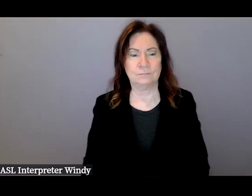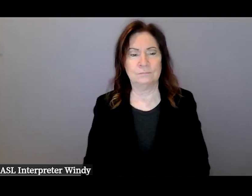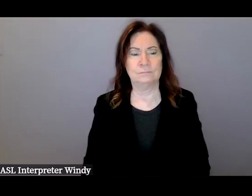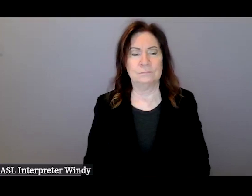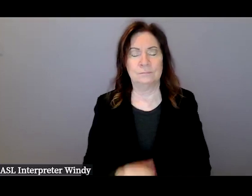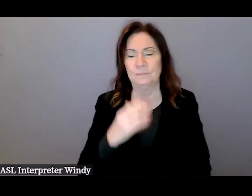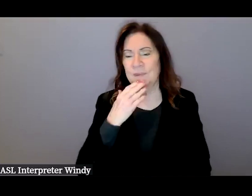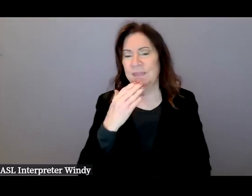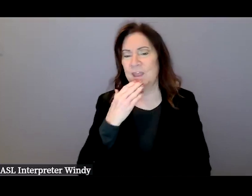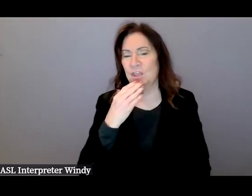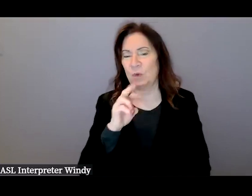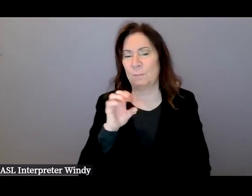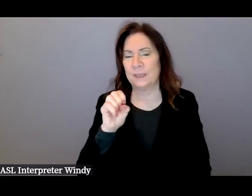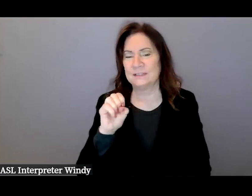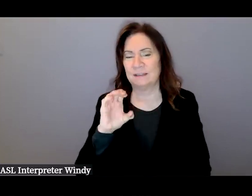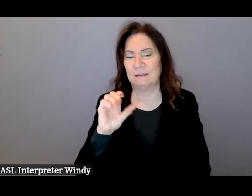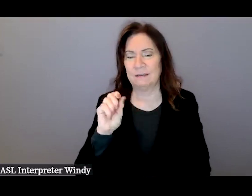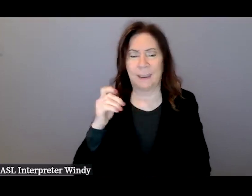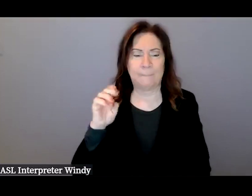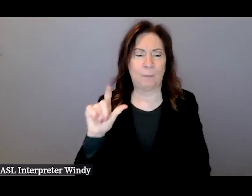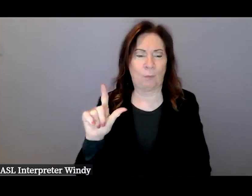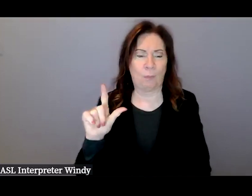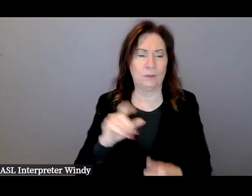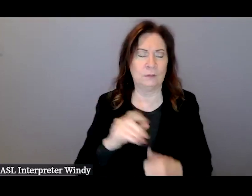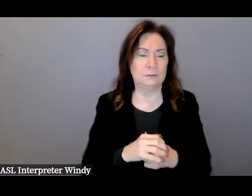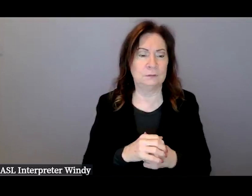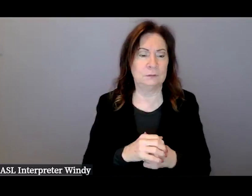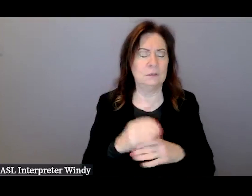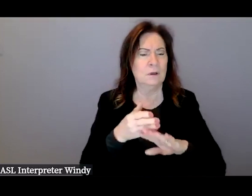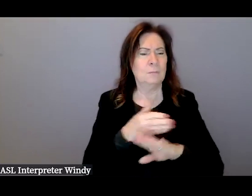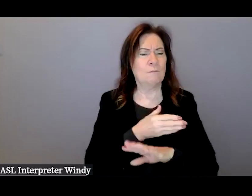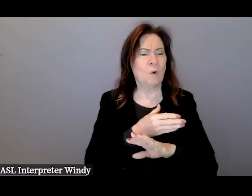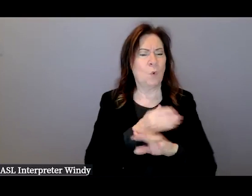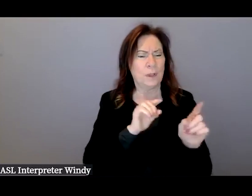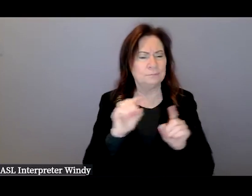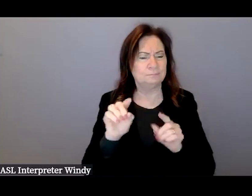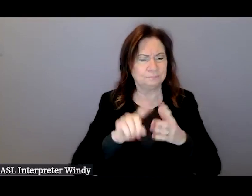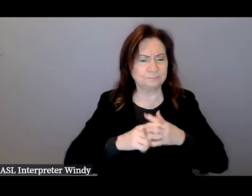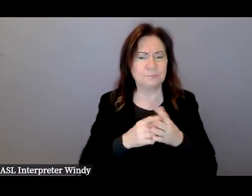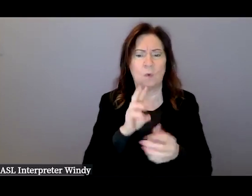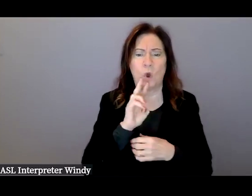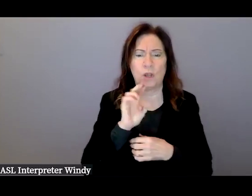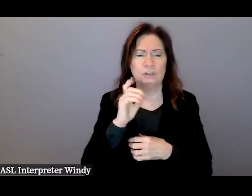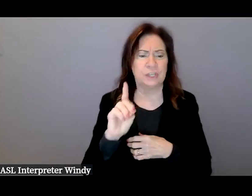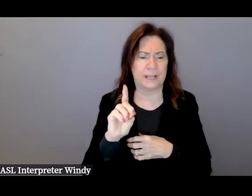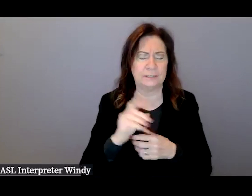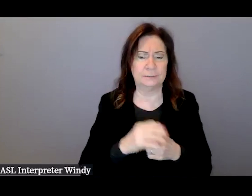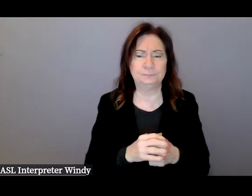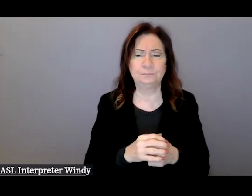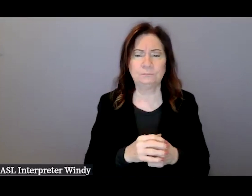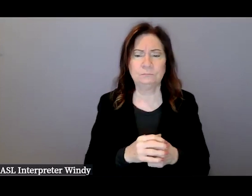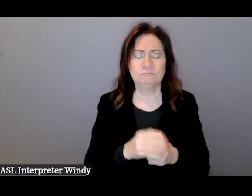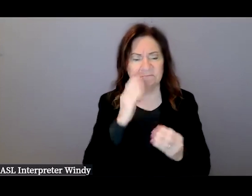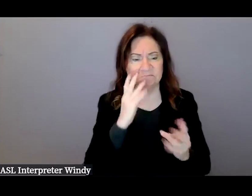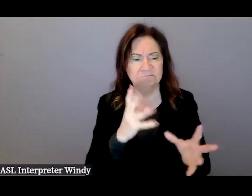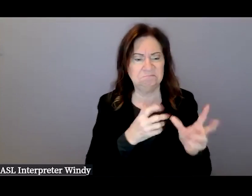Thank you, Ms. Campbell. All right, before we get to the watershed, I wanted to give you an